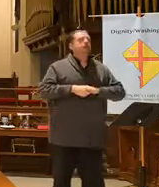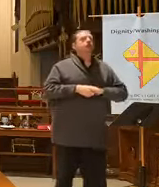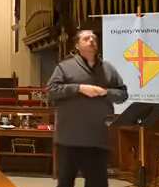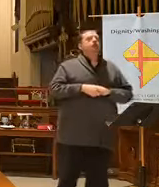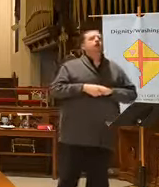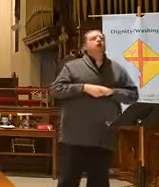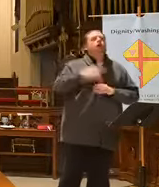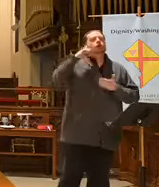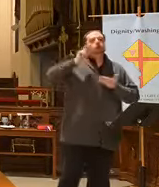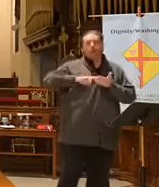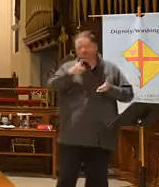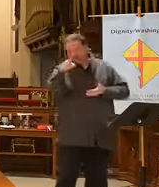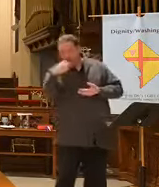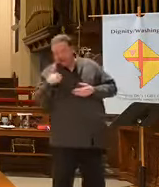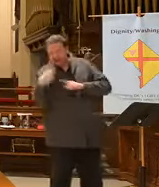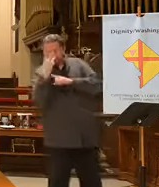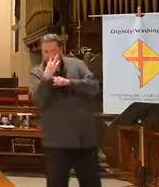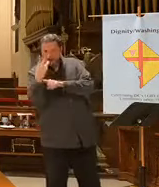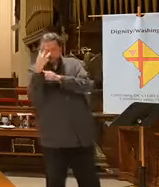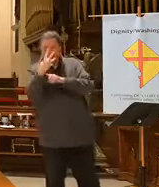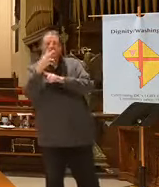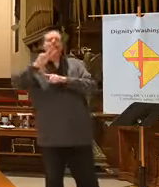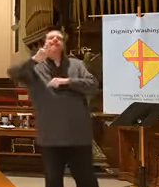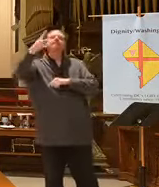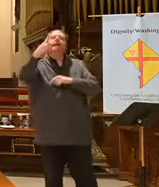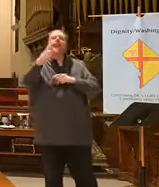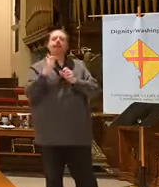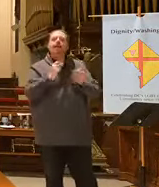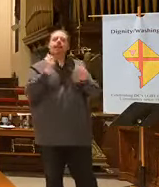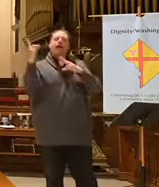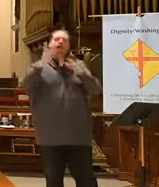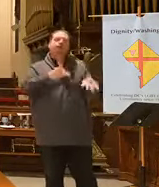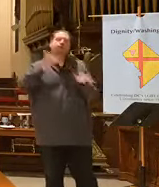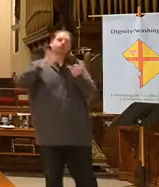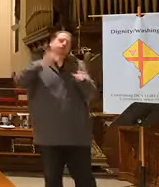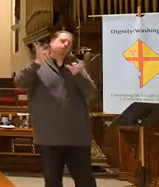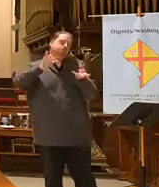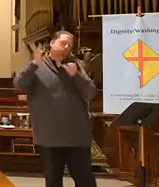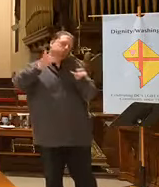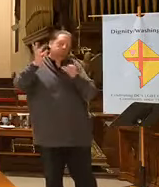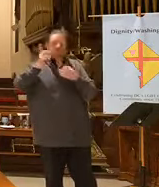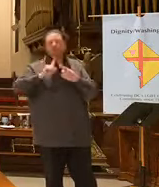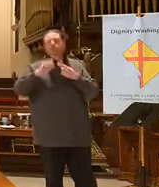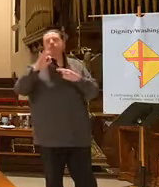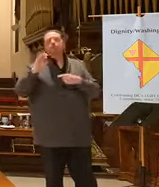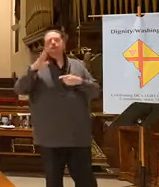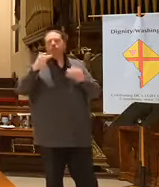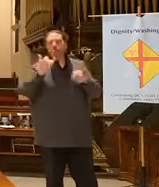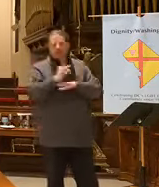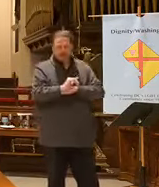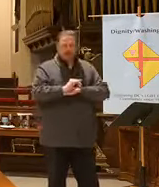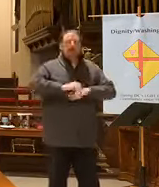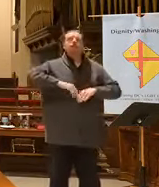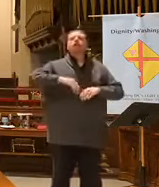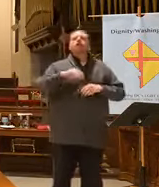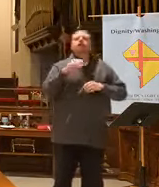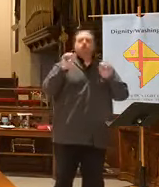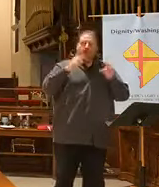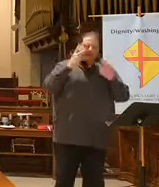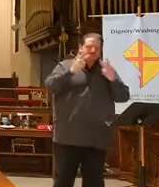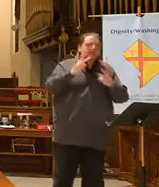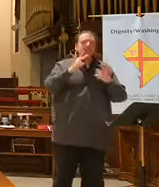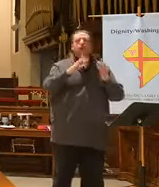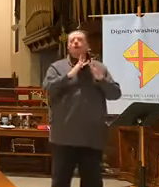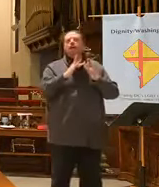everybody might notice there's a camera. We're doing this will be our second live stream tonight. So be sure you can see it online